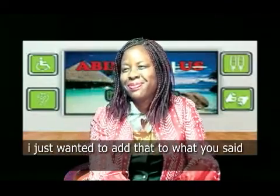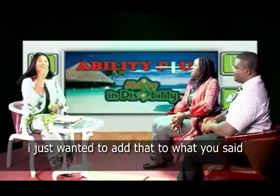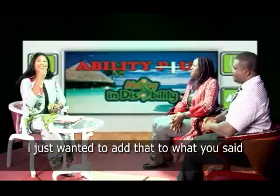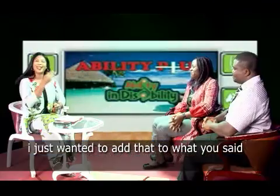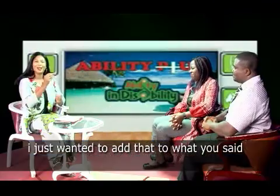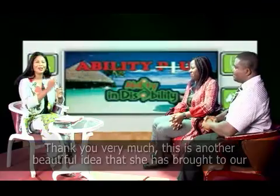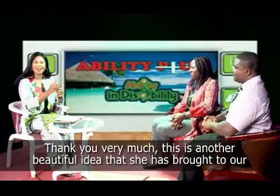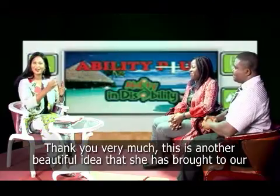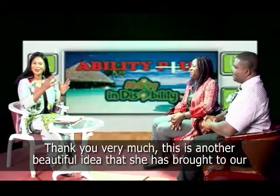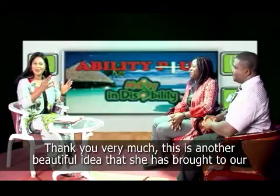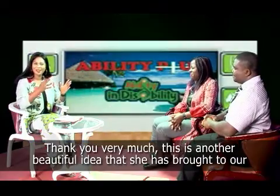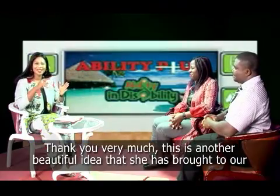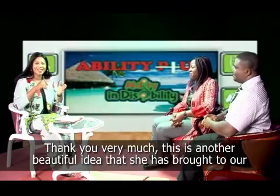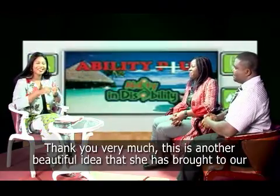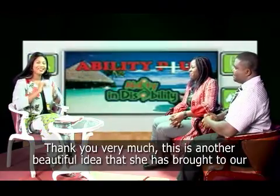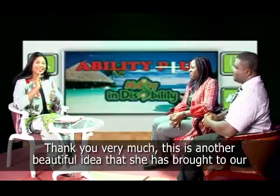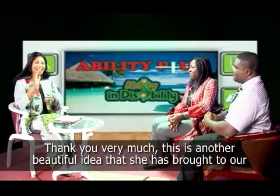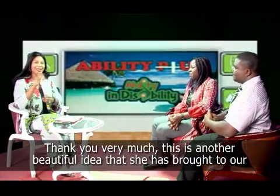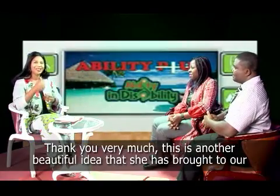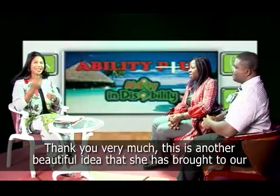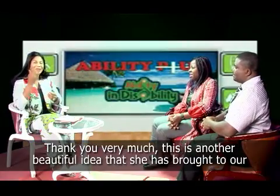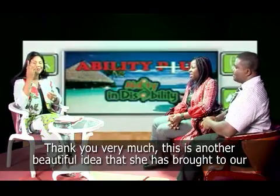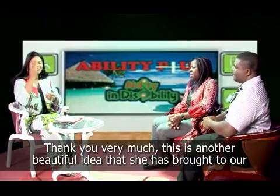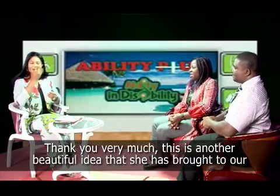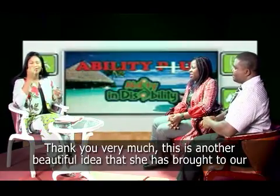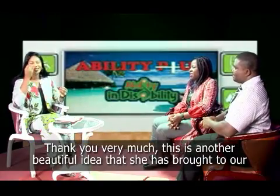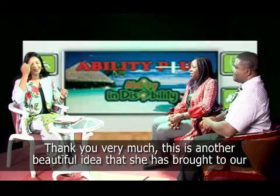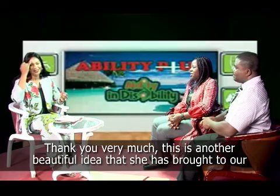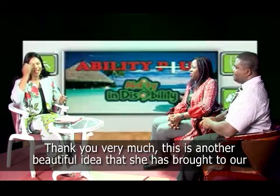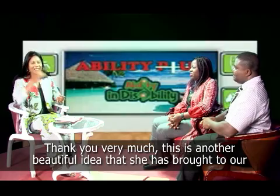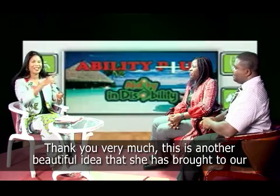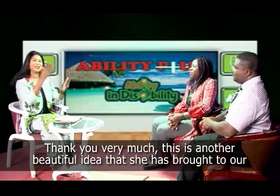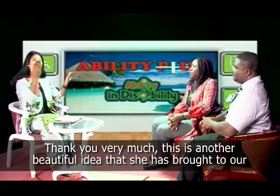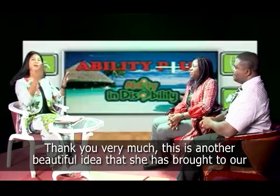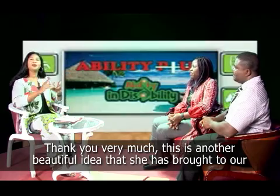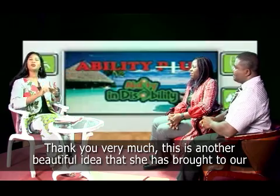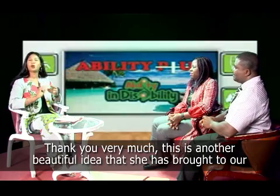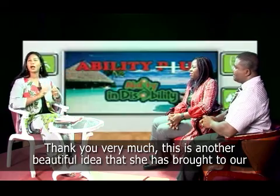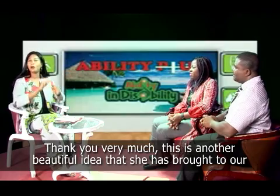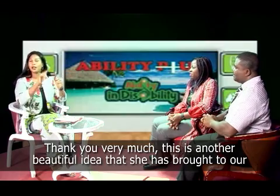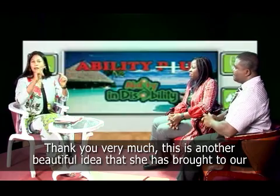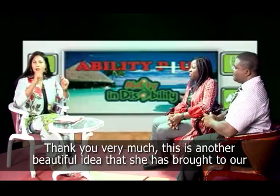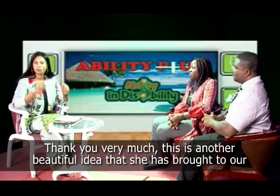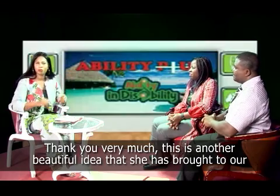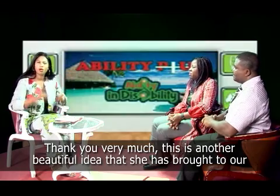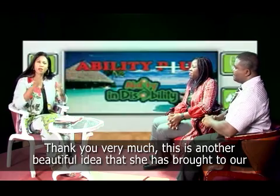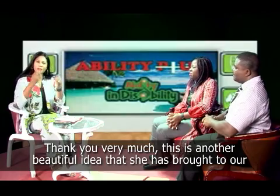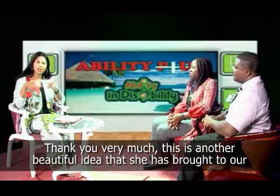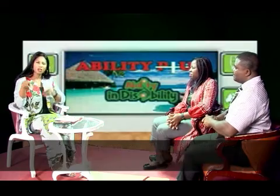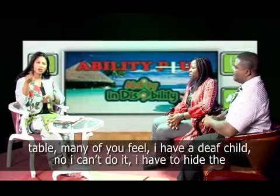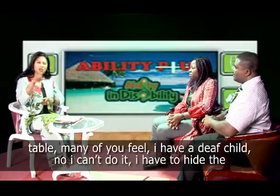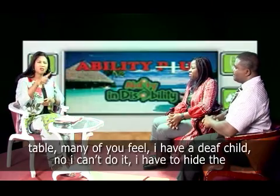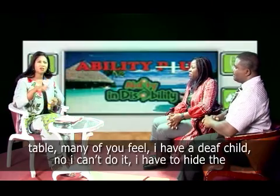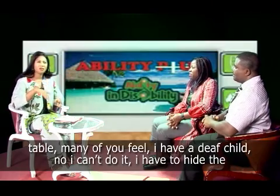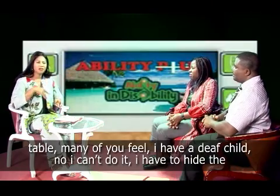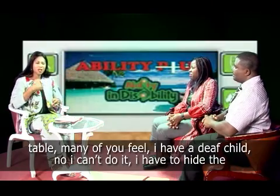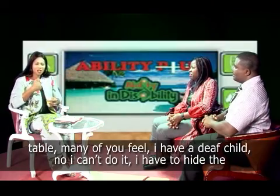said. Thank you very much. This is another beautiful idea that she has brought to our table. Many of